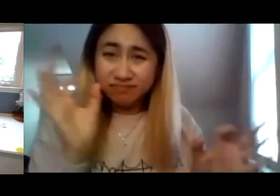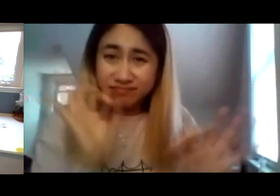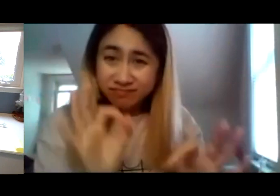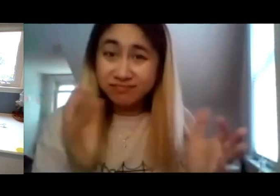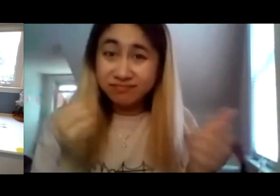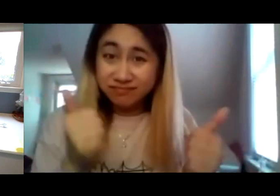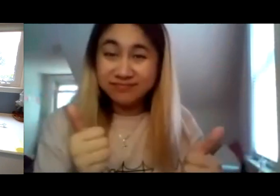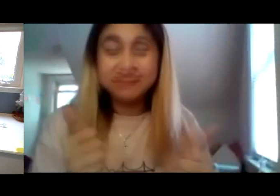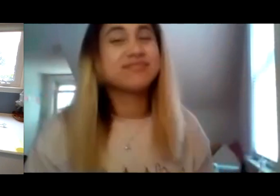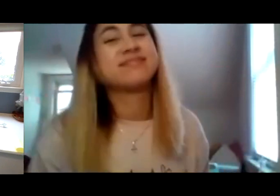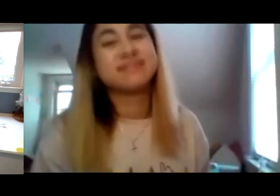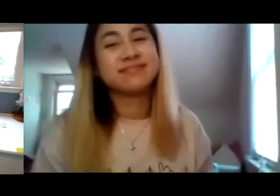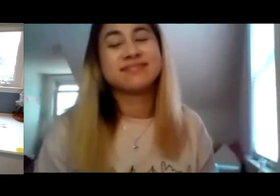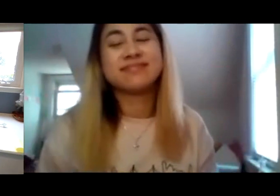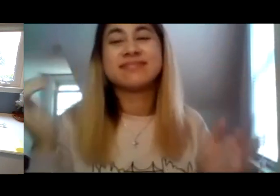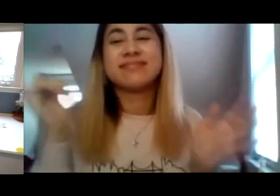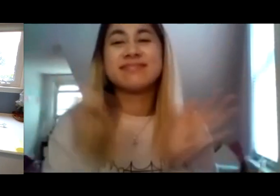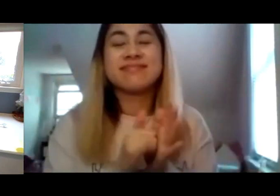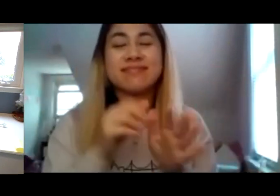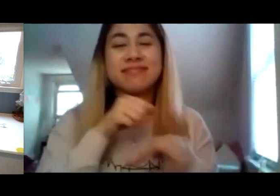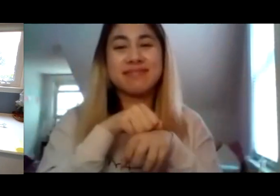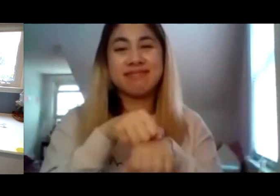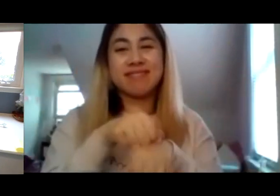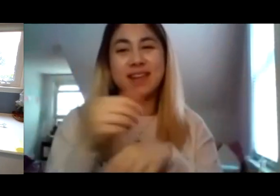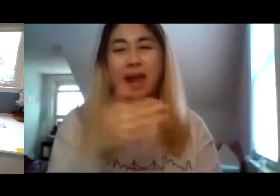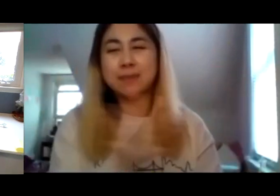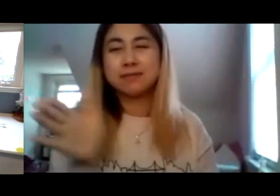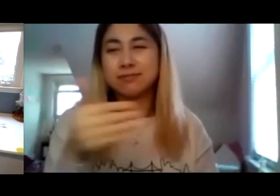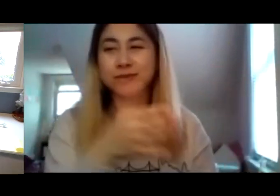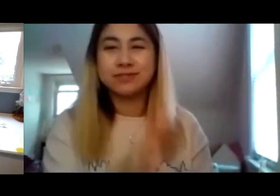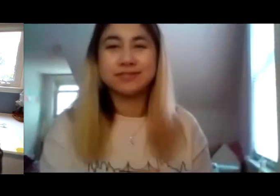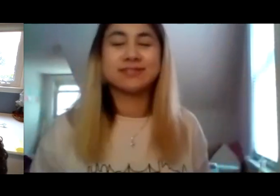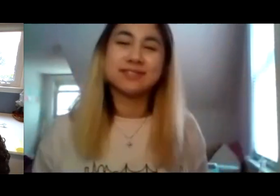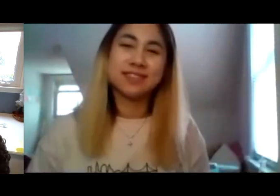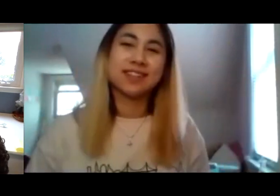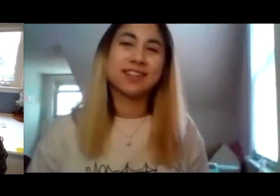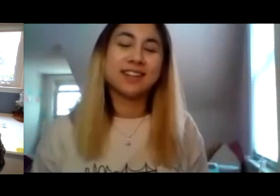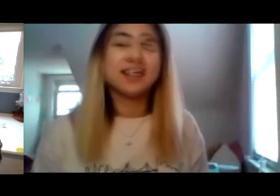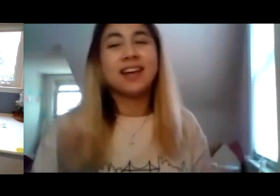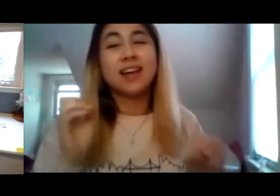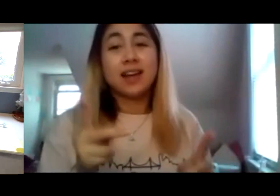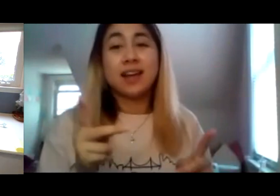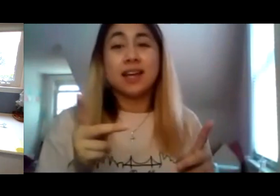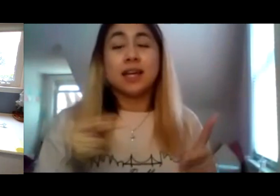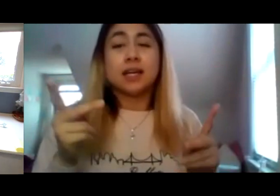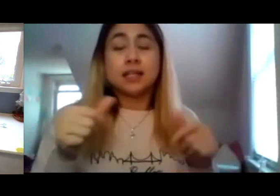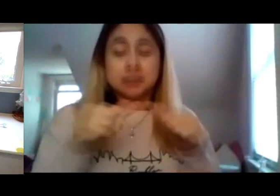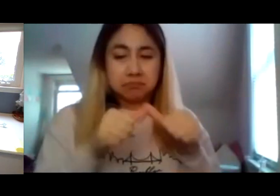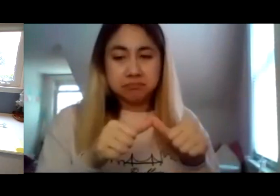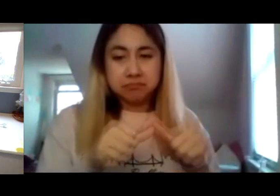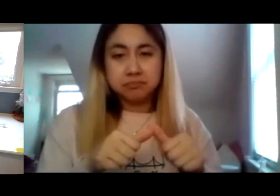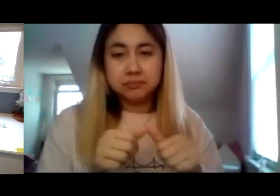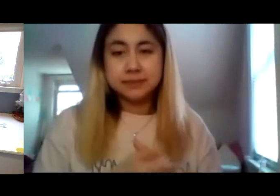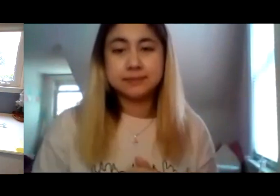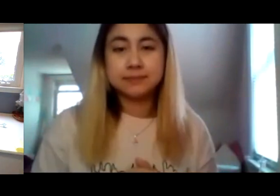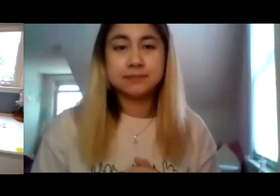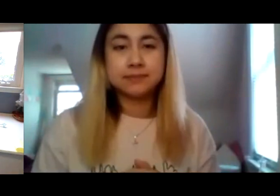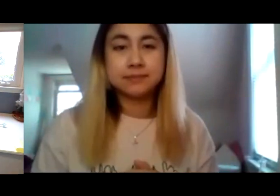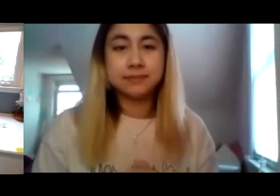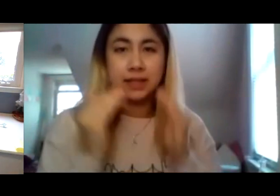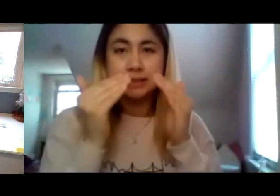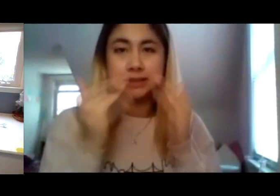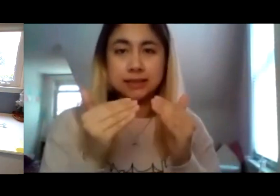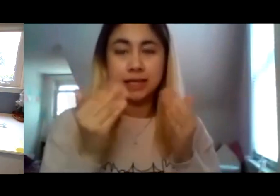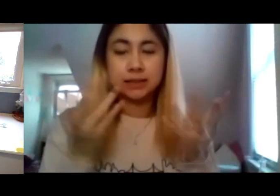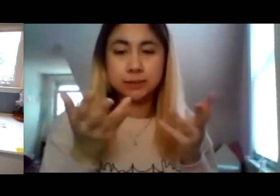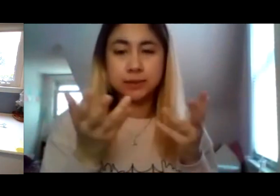Good? So that's our ant obstacle course. Okay, if we keep going, the next one